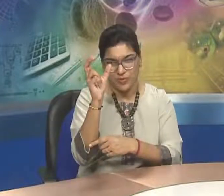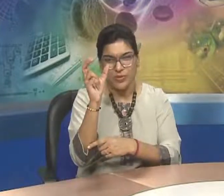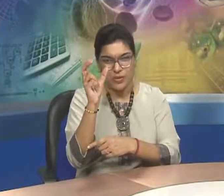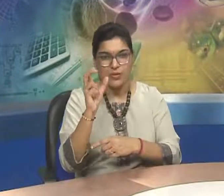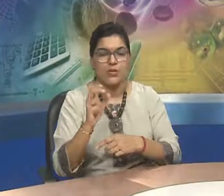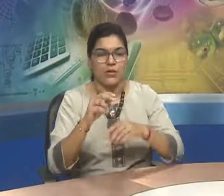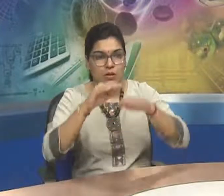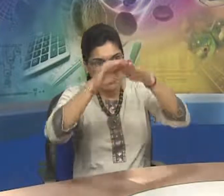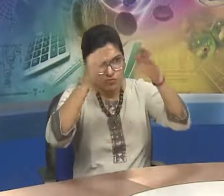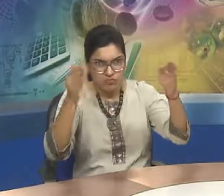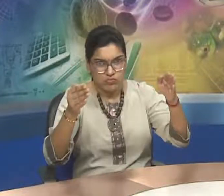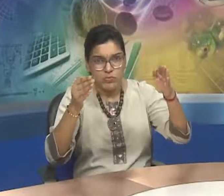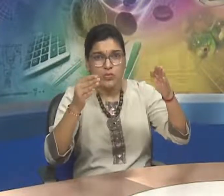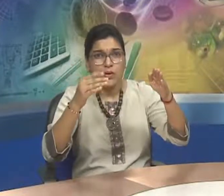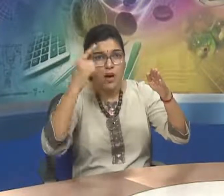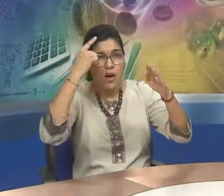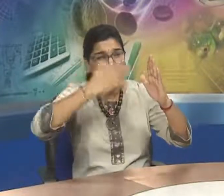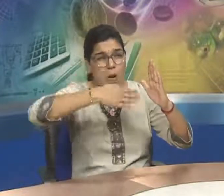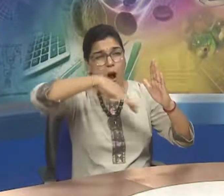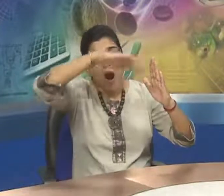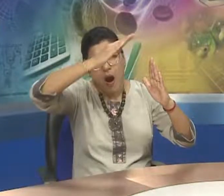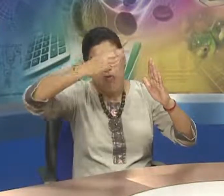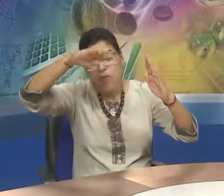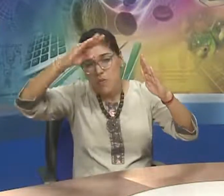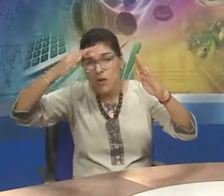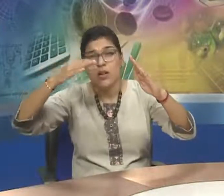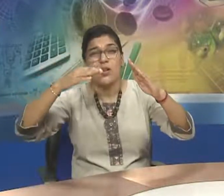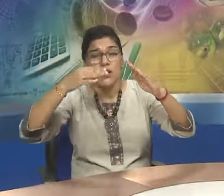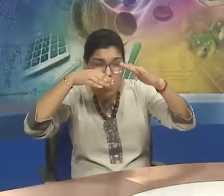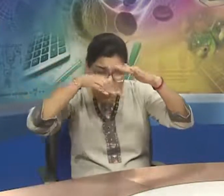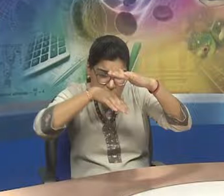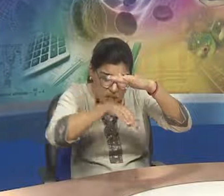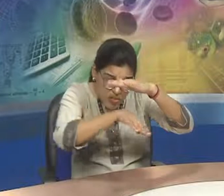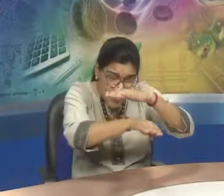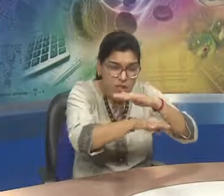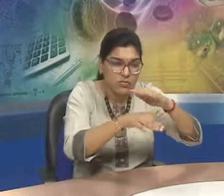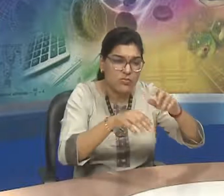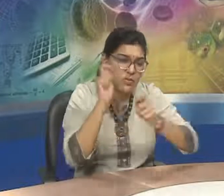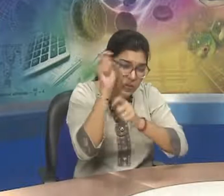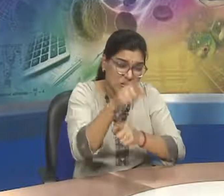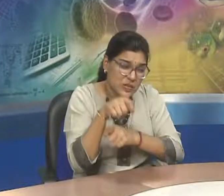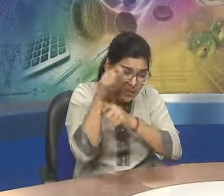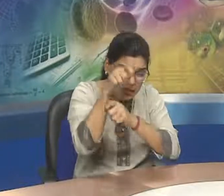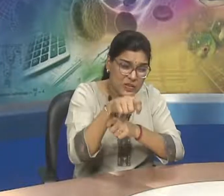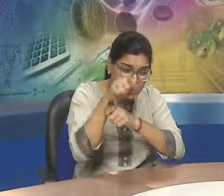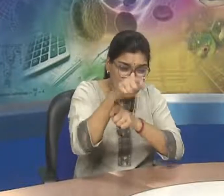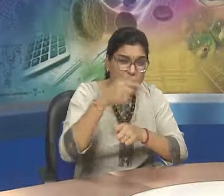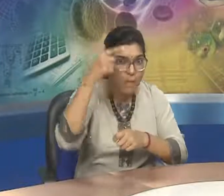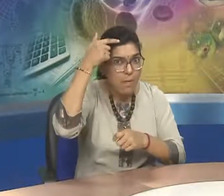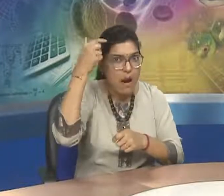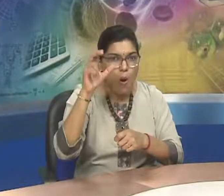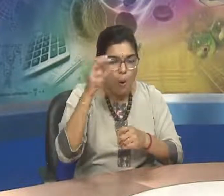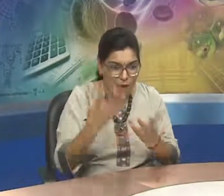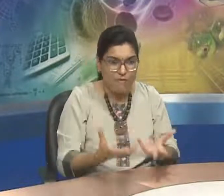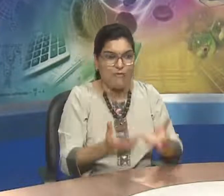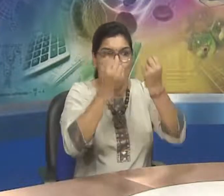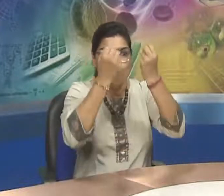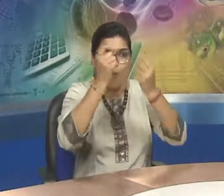This image is of a place known as